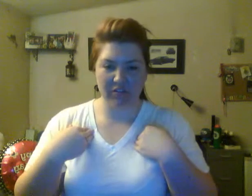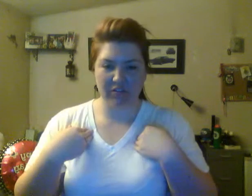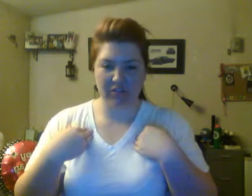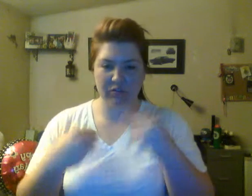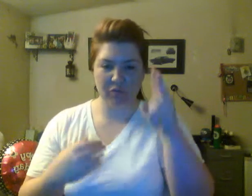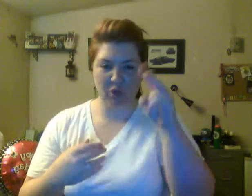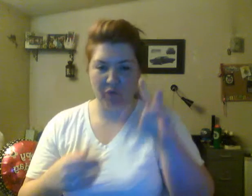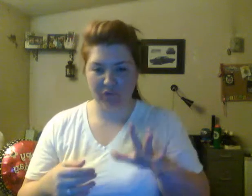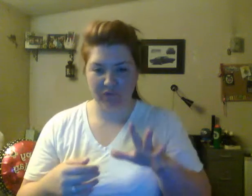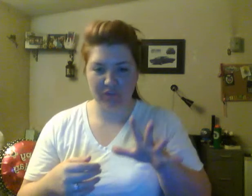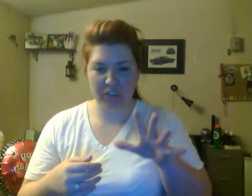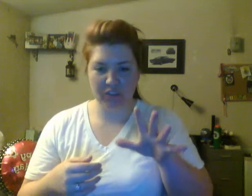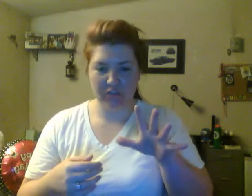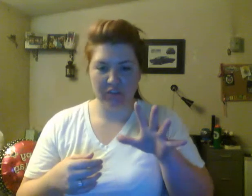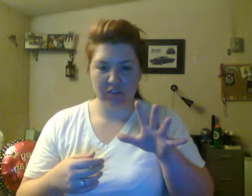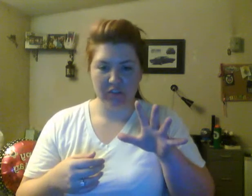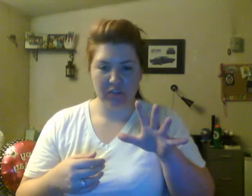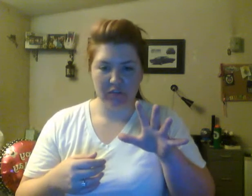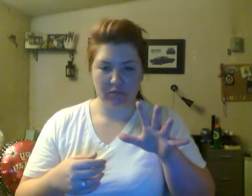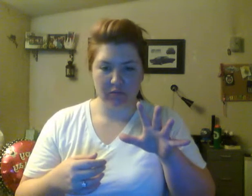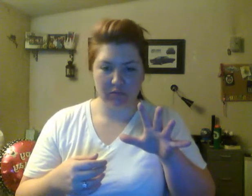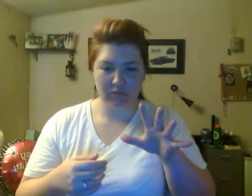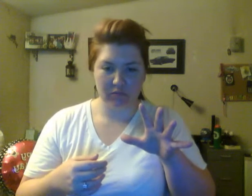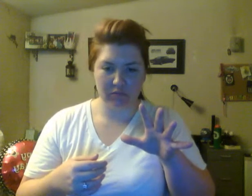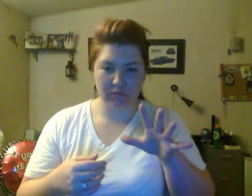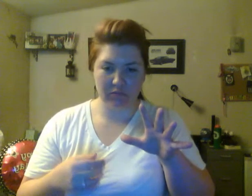2/5, you put lines to those 2/5.